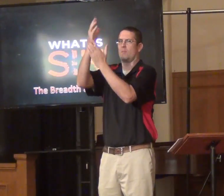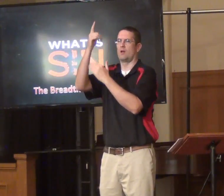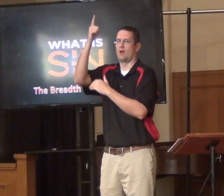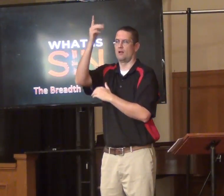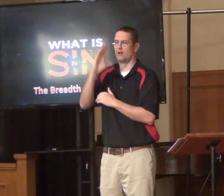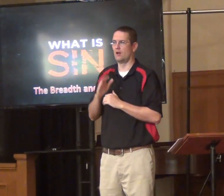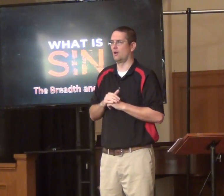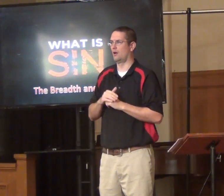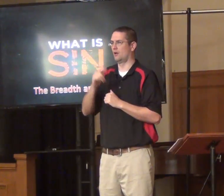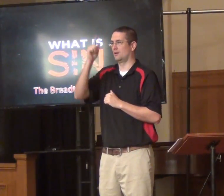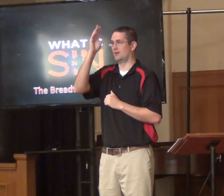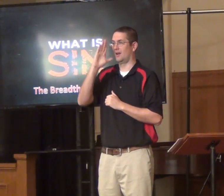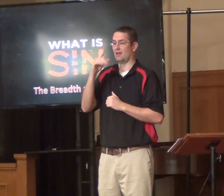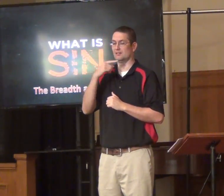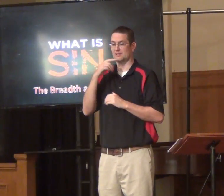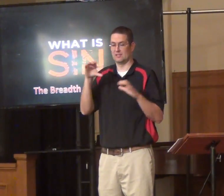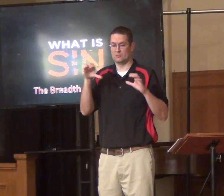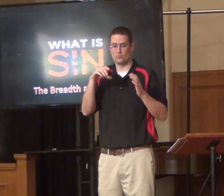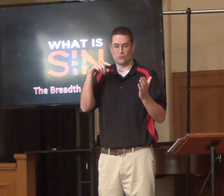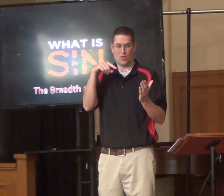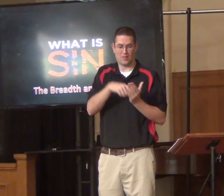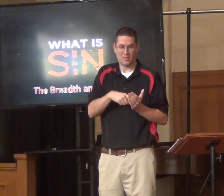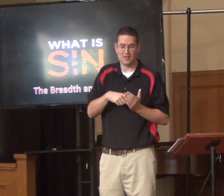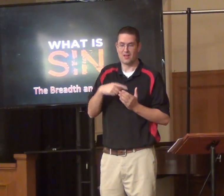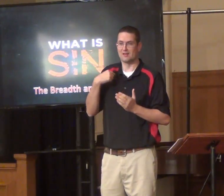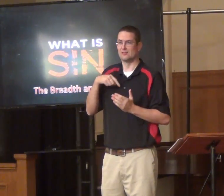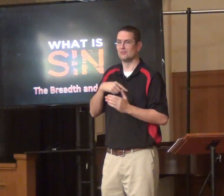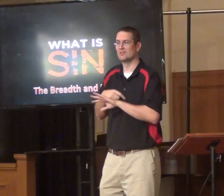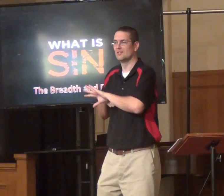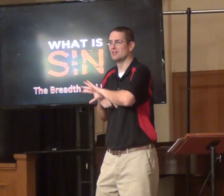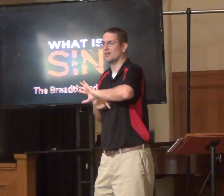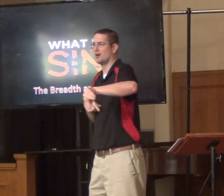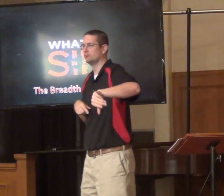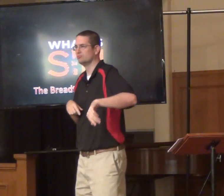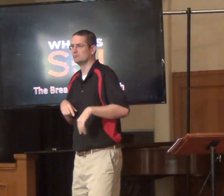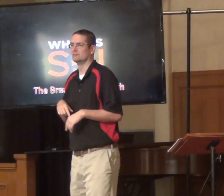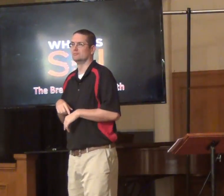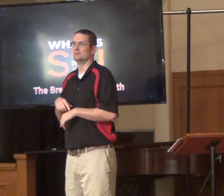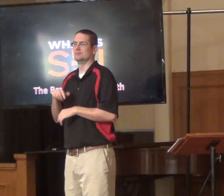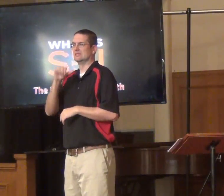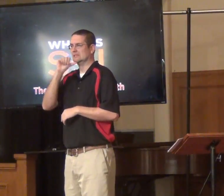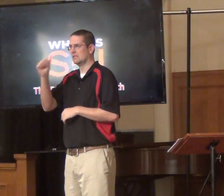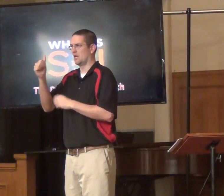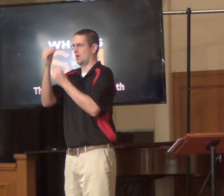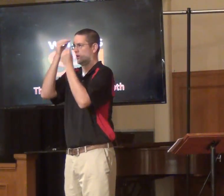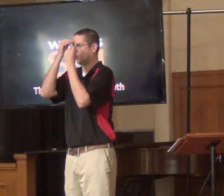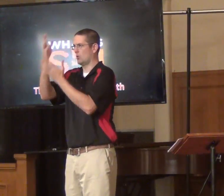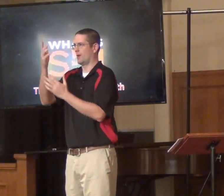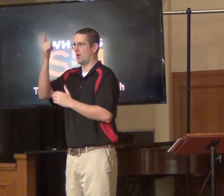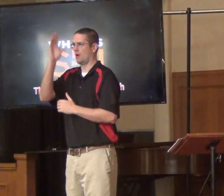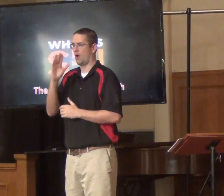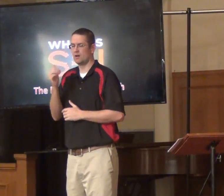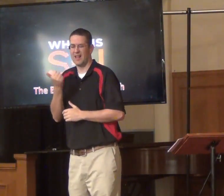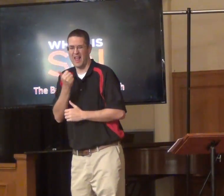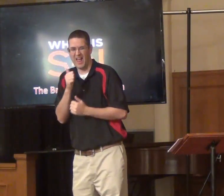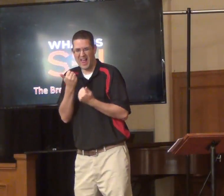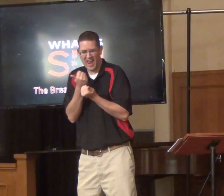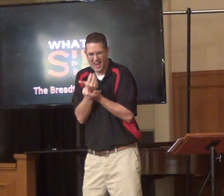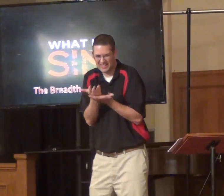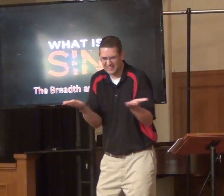sin. Not obeying God. If God says to do this and we say, no, thanks, we don't obey